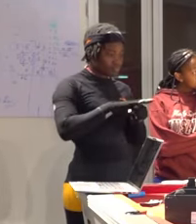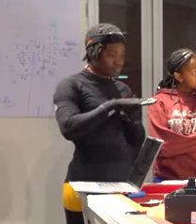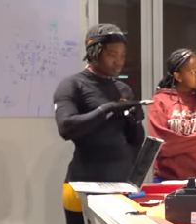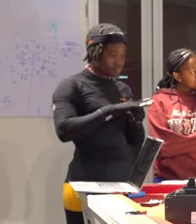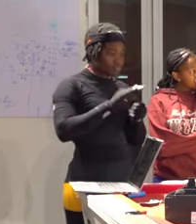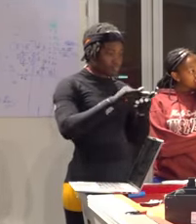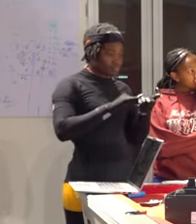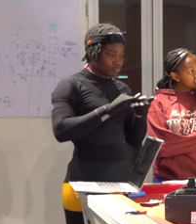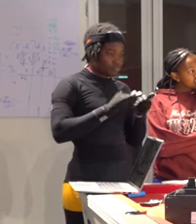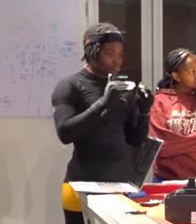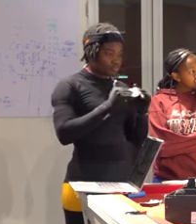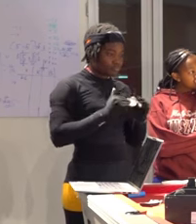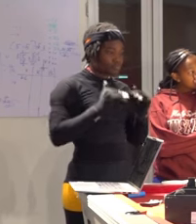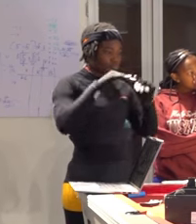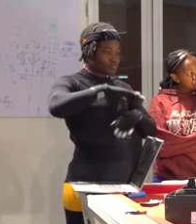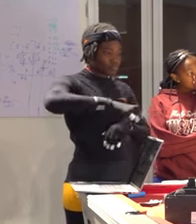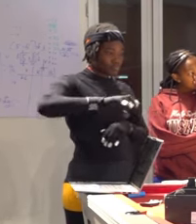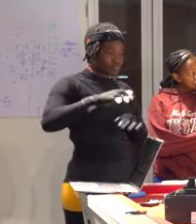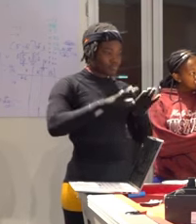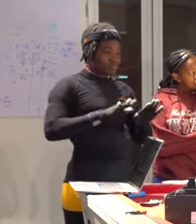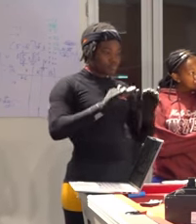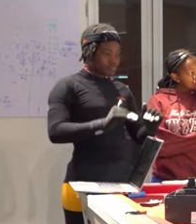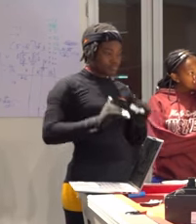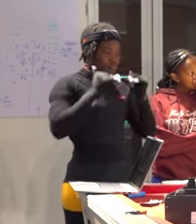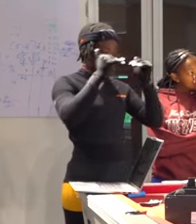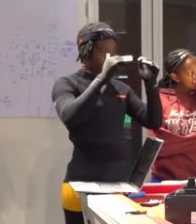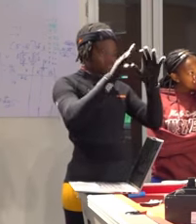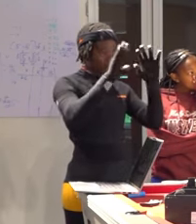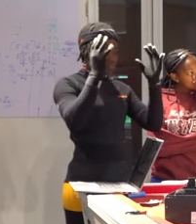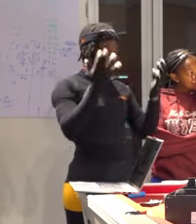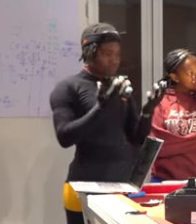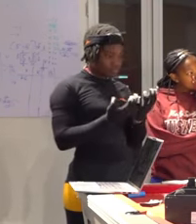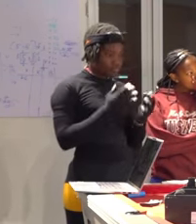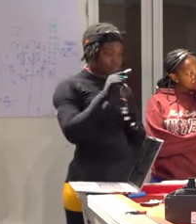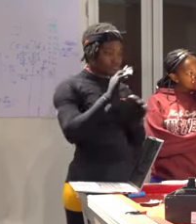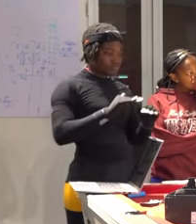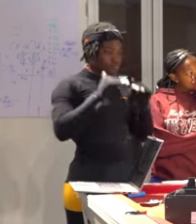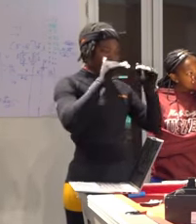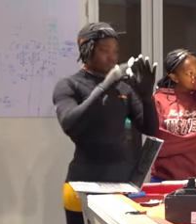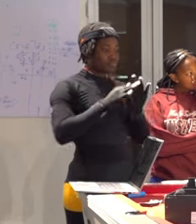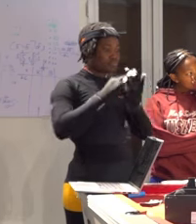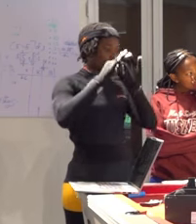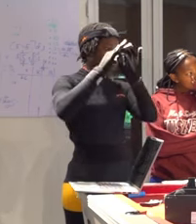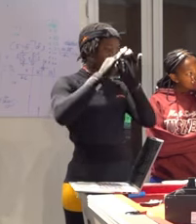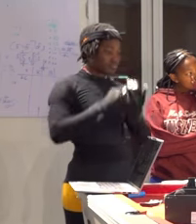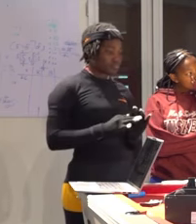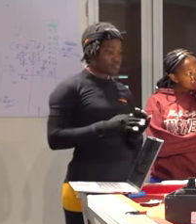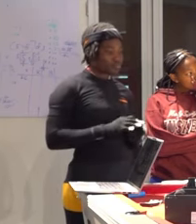expression. That enables us to accurately capture the linguistic and vibrant nature of